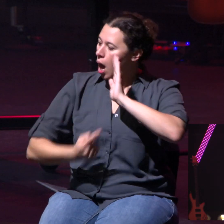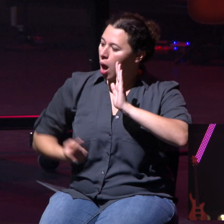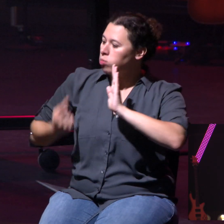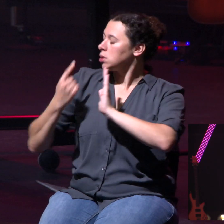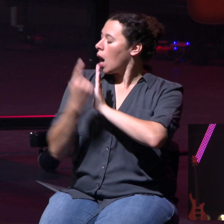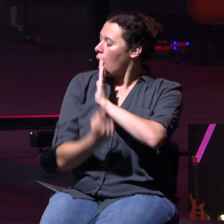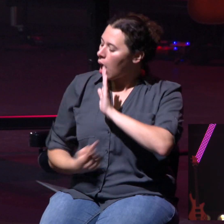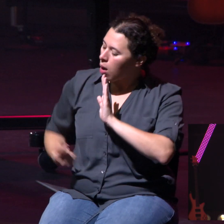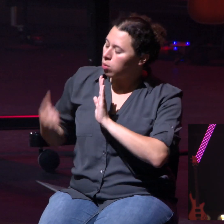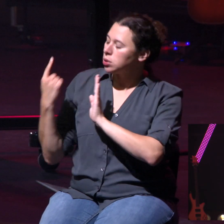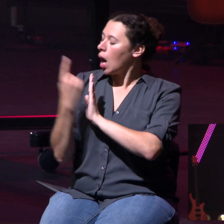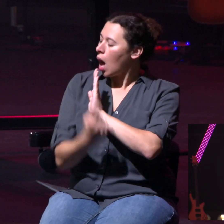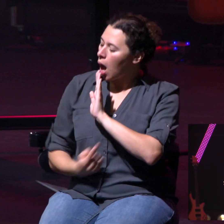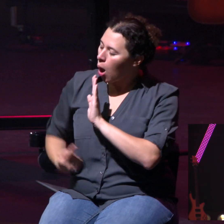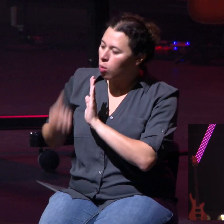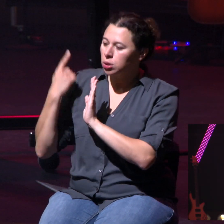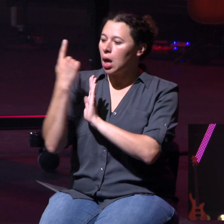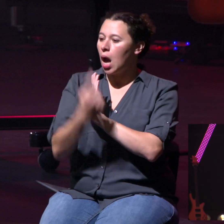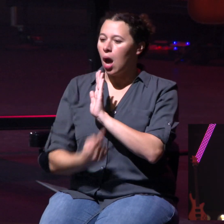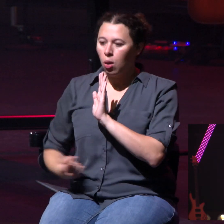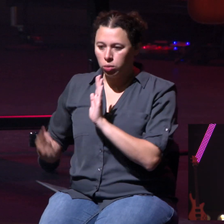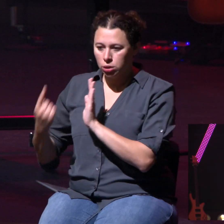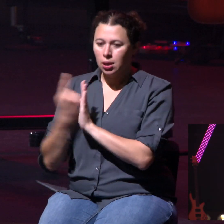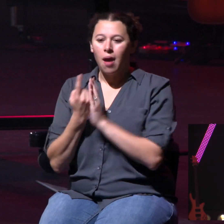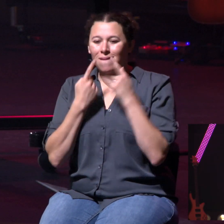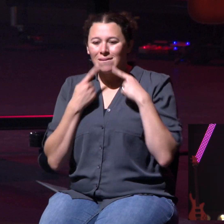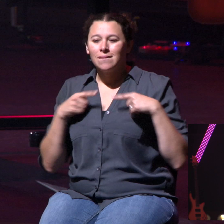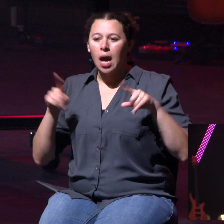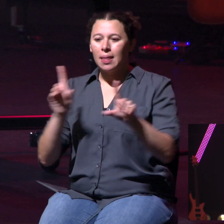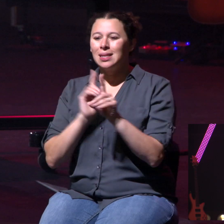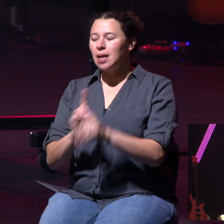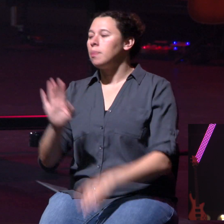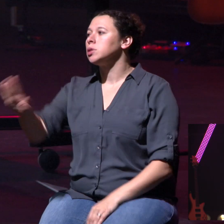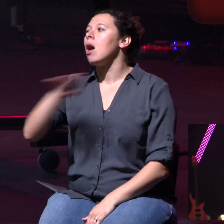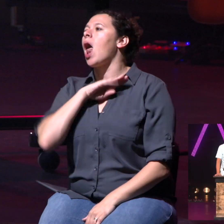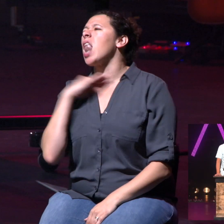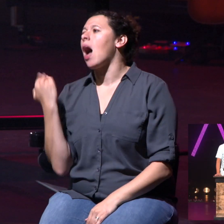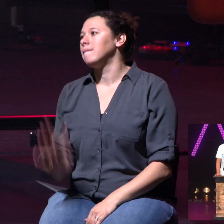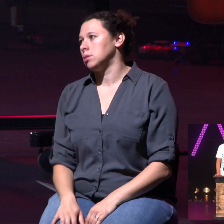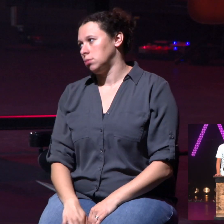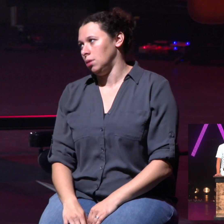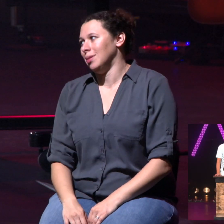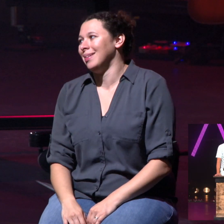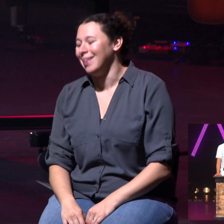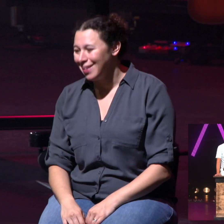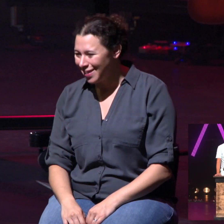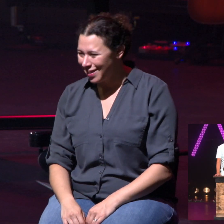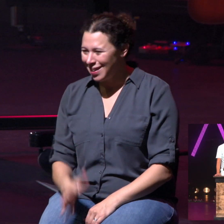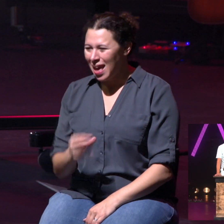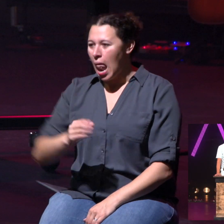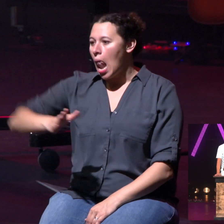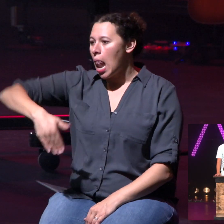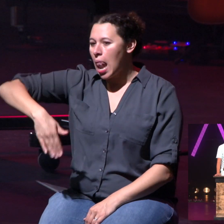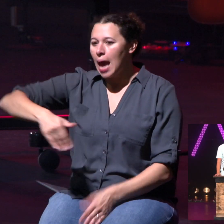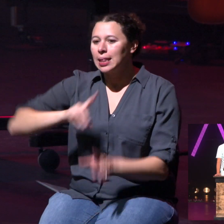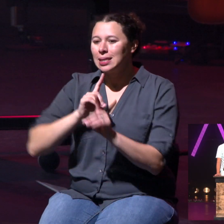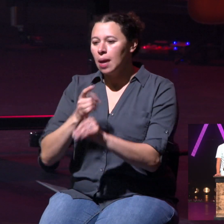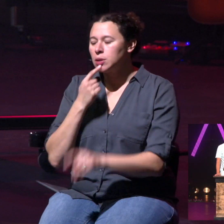this point in verse 35, where the disciples have just had enough. It says this, when it grew late, his disciples came to him and